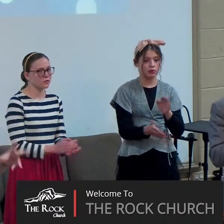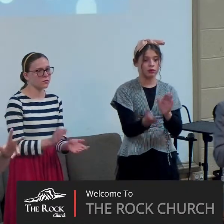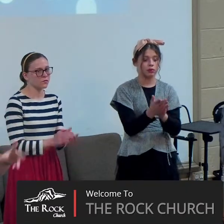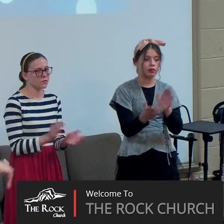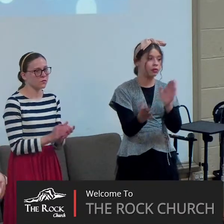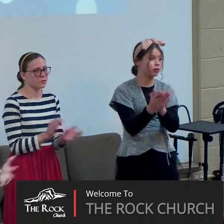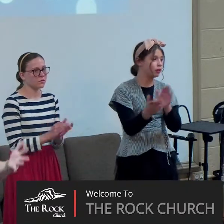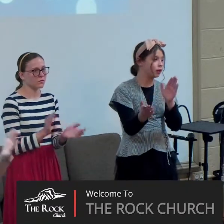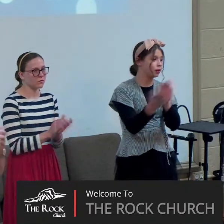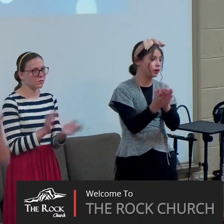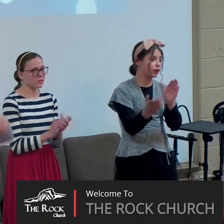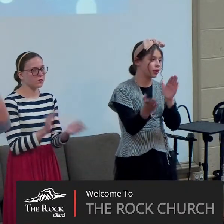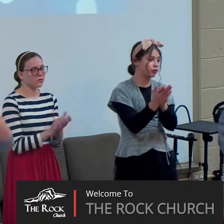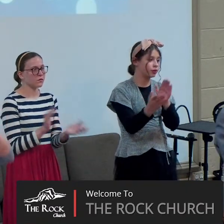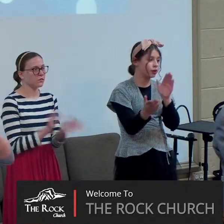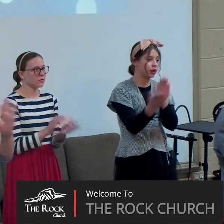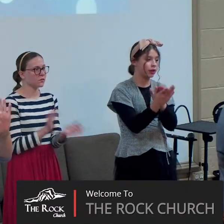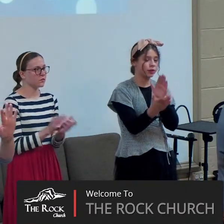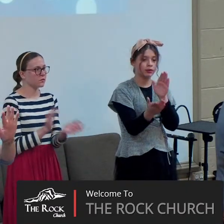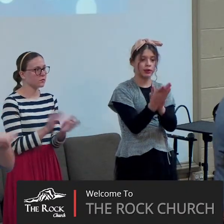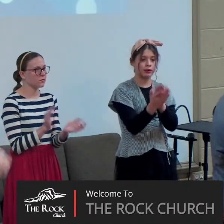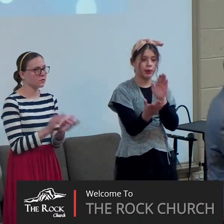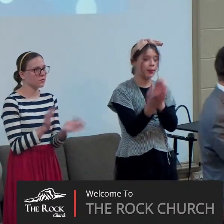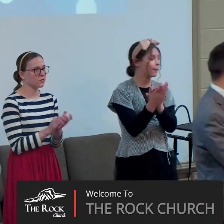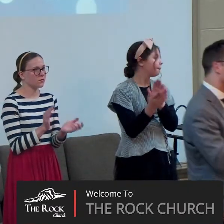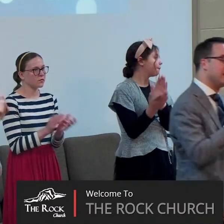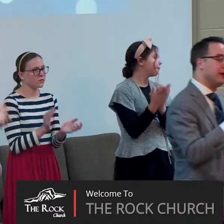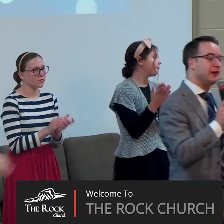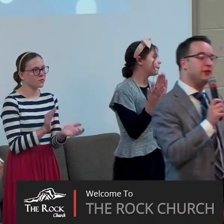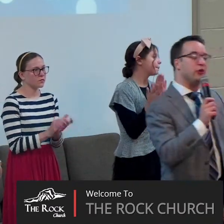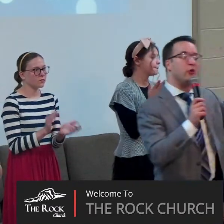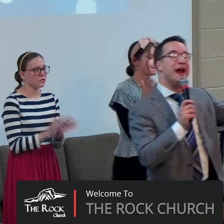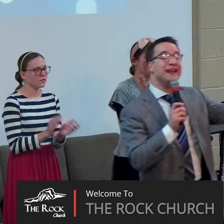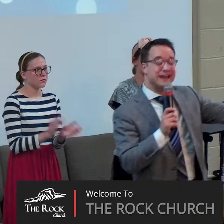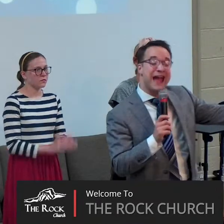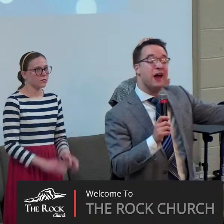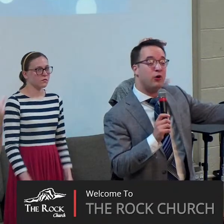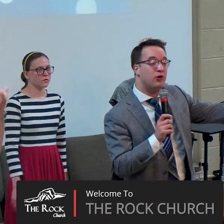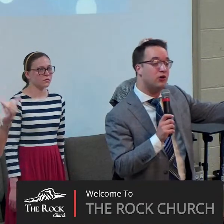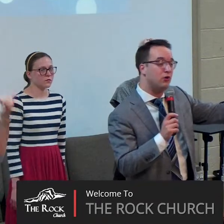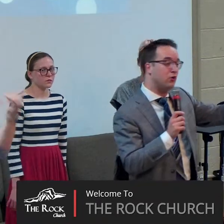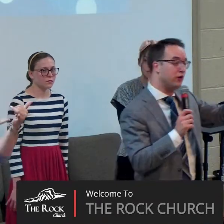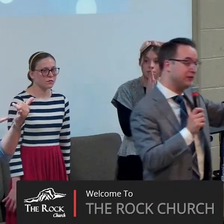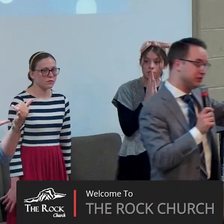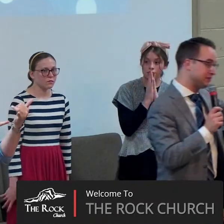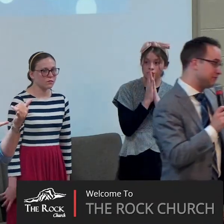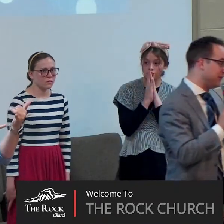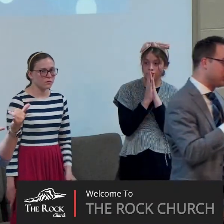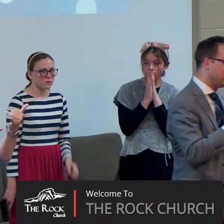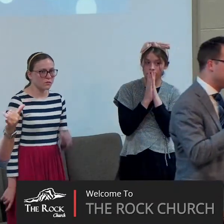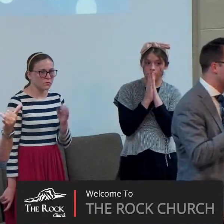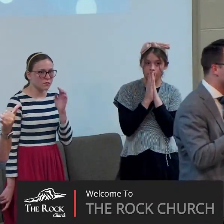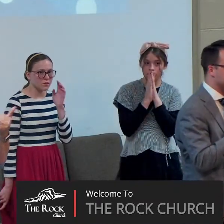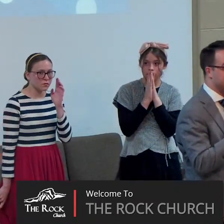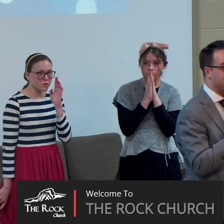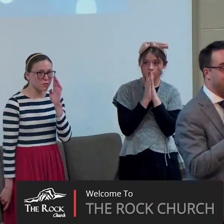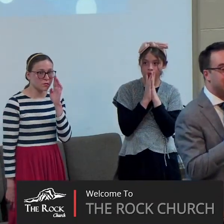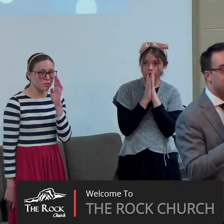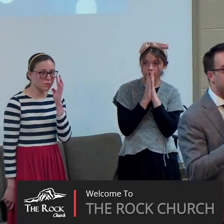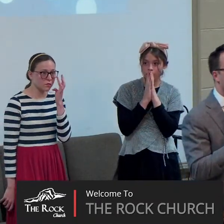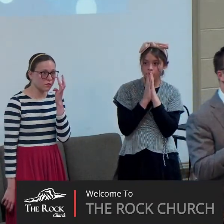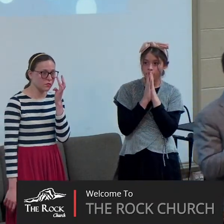now. If I'm not mistaken, either right now or just maybe 20 minutes from